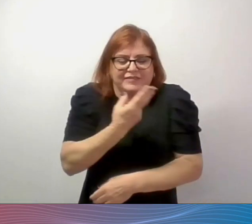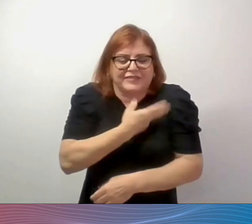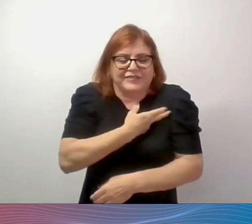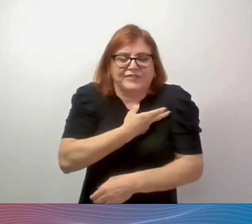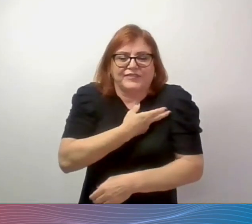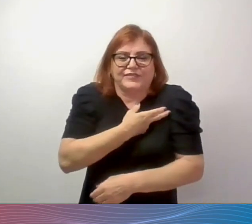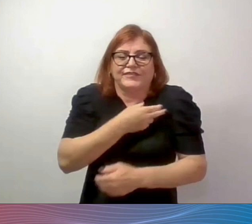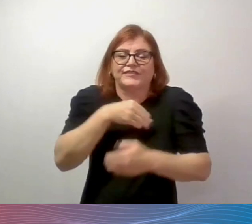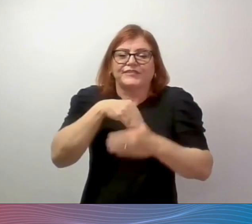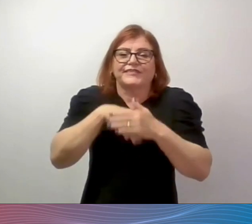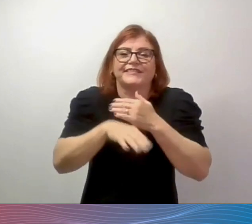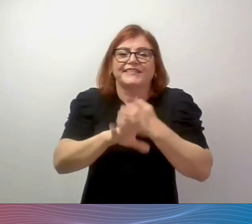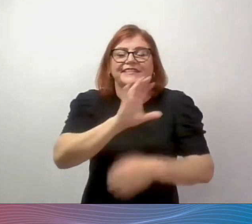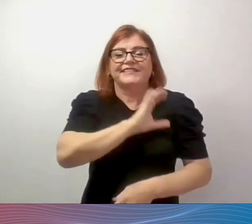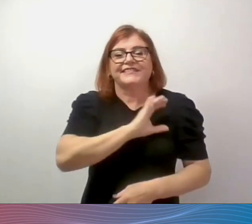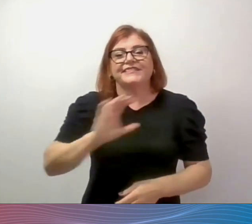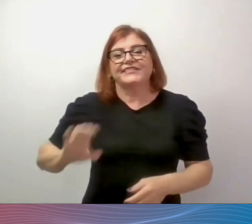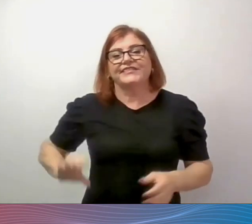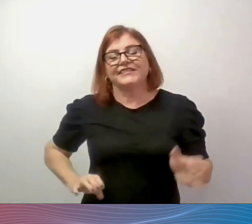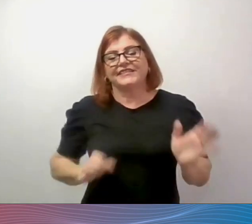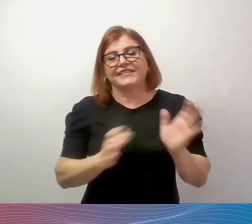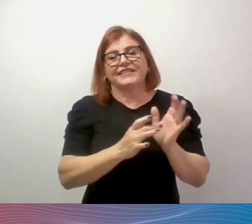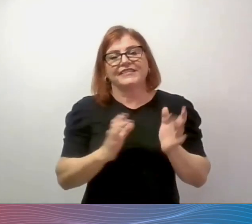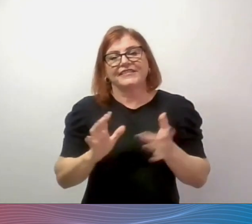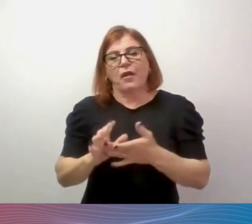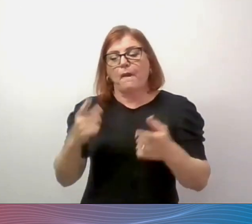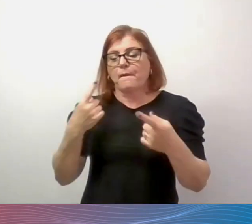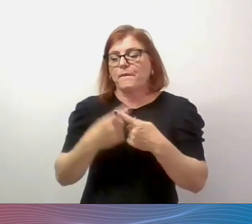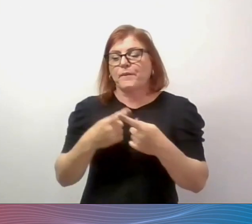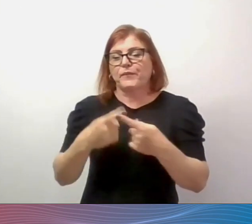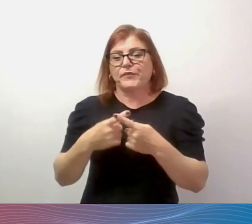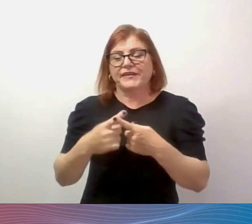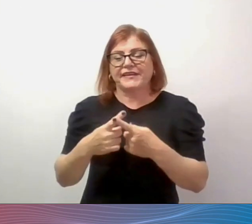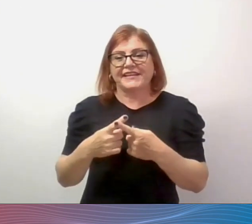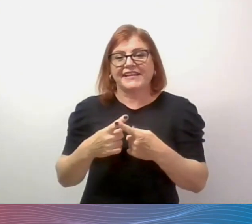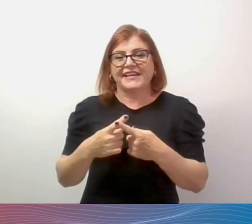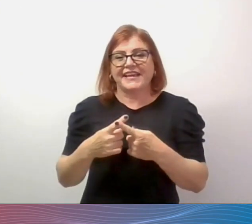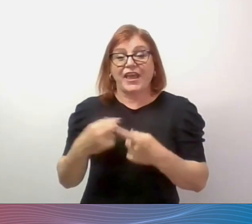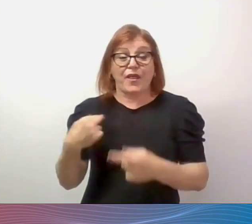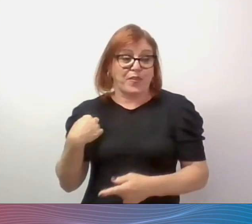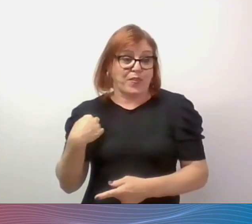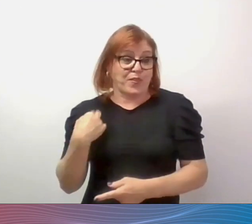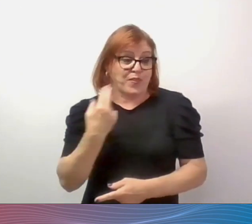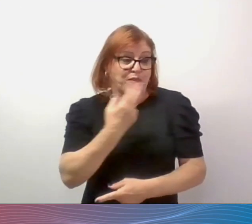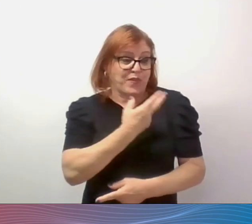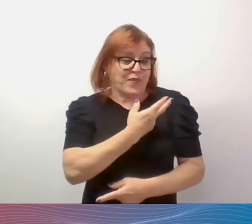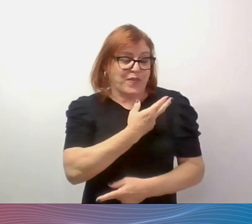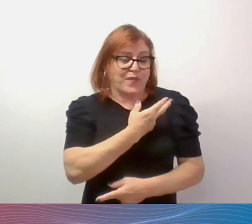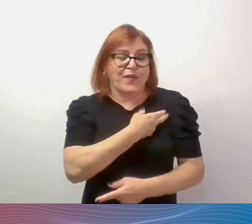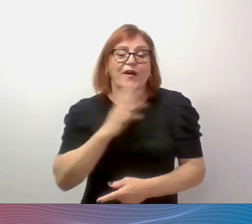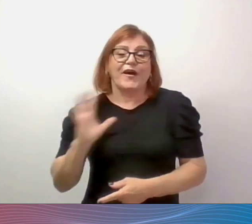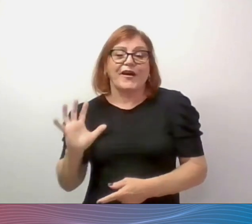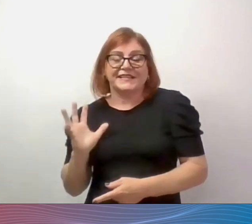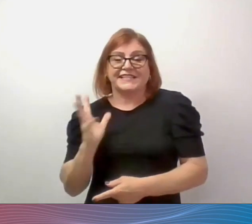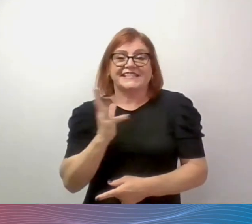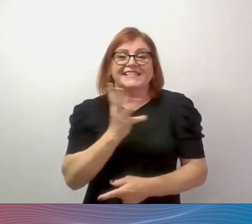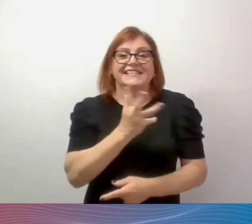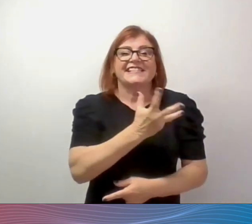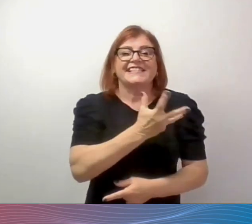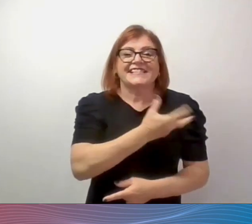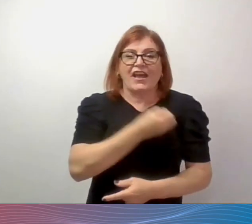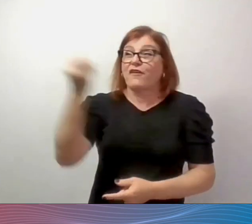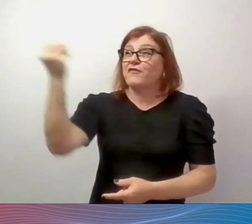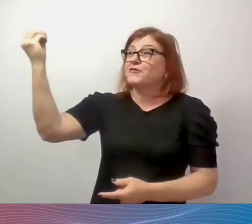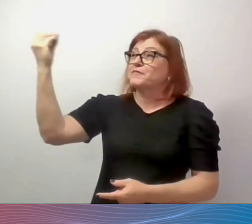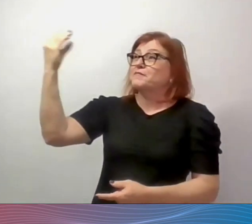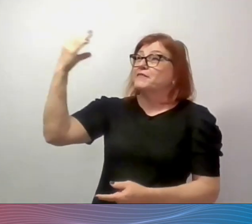in Christ Jesus. Porque pela graça sois salvos. For by grace you have been saved. Mediante a fé. Through faith. Isso não